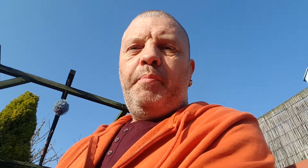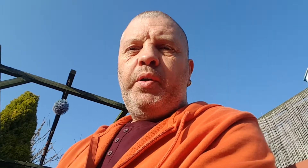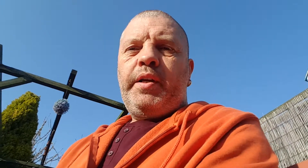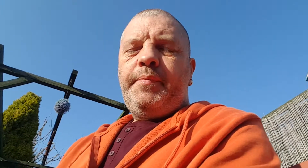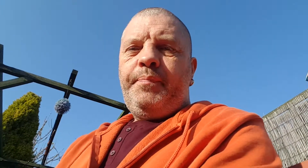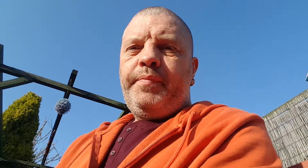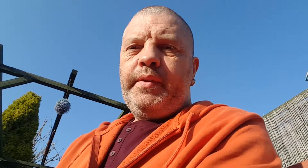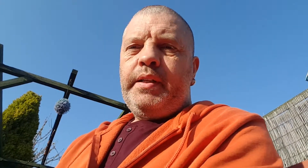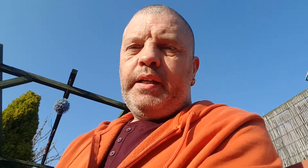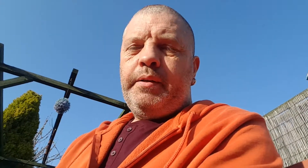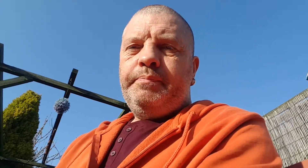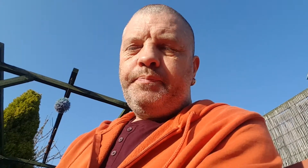Steinberger,